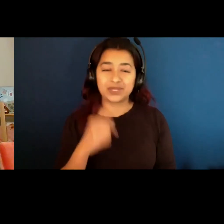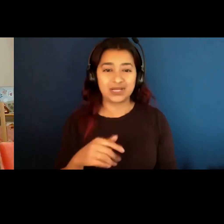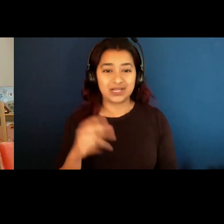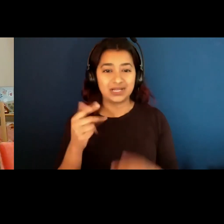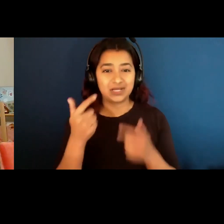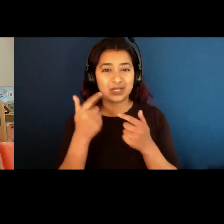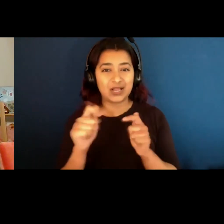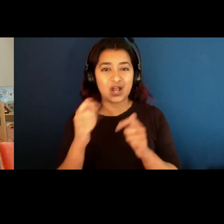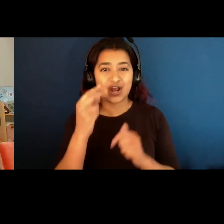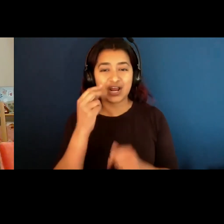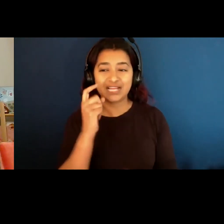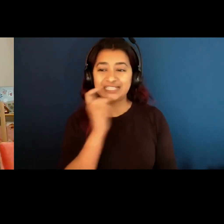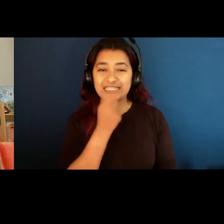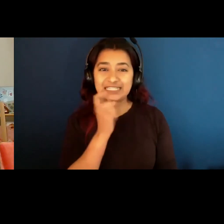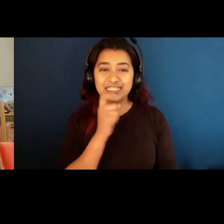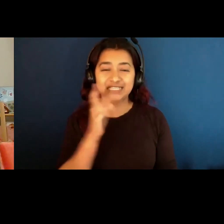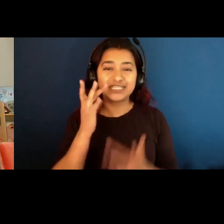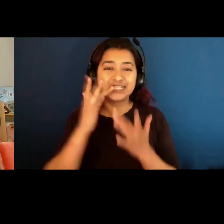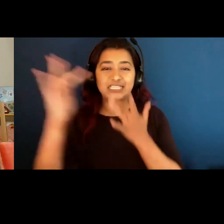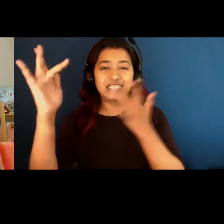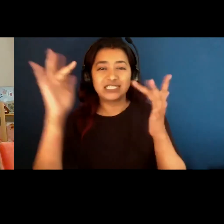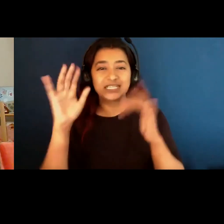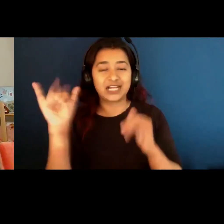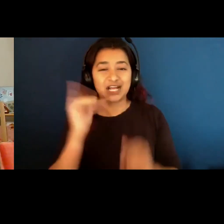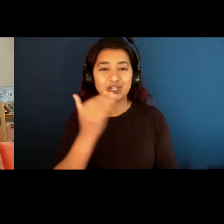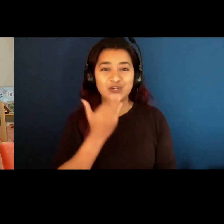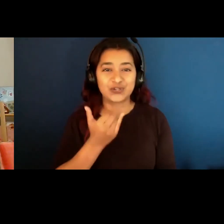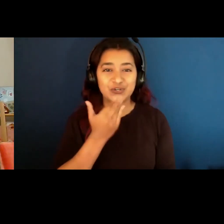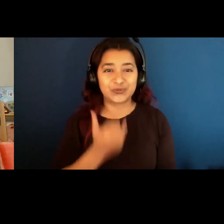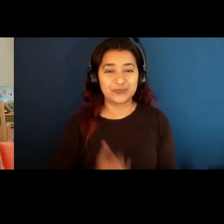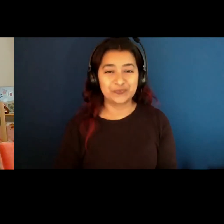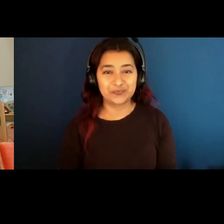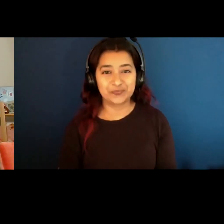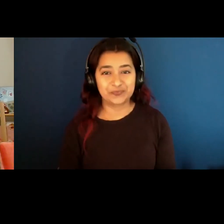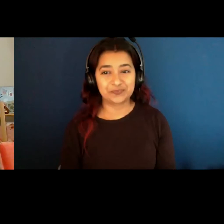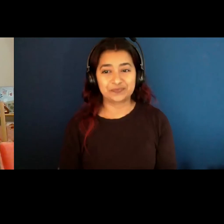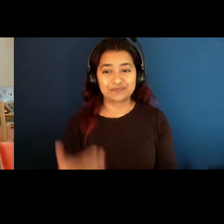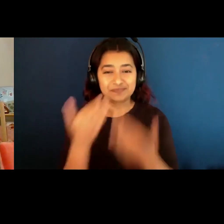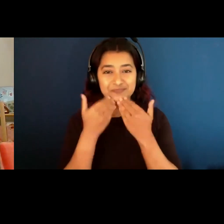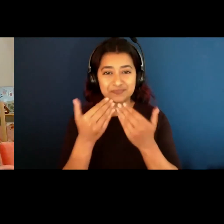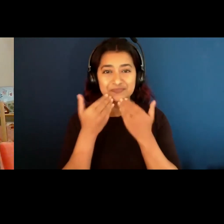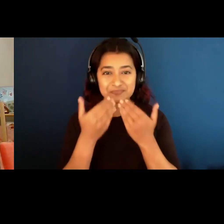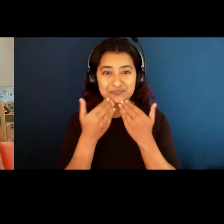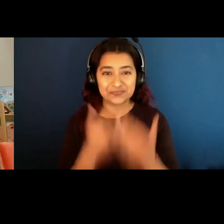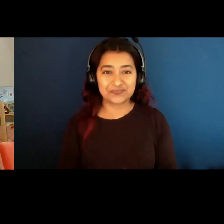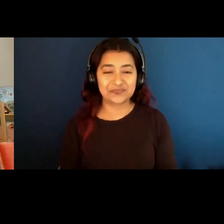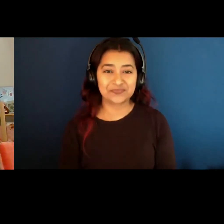teeth shining like sugar. Thank you.